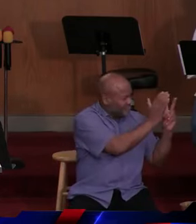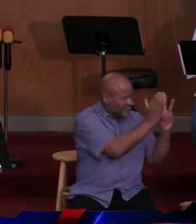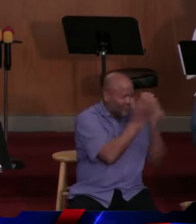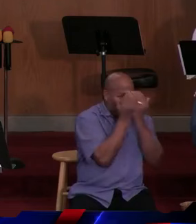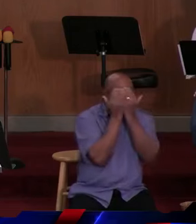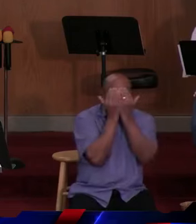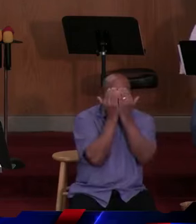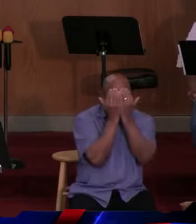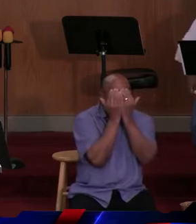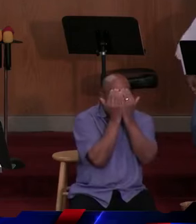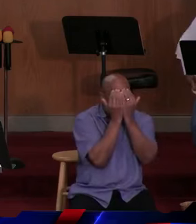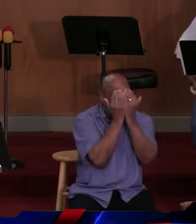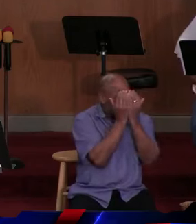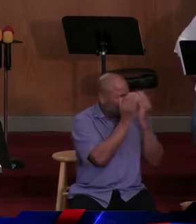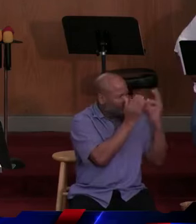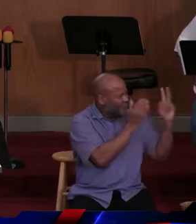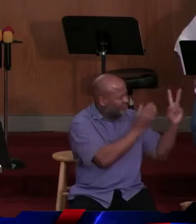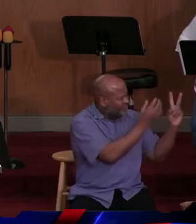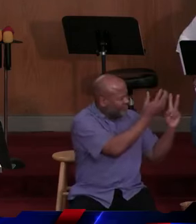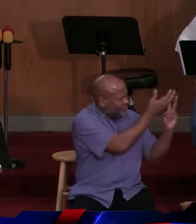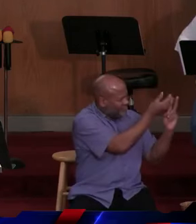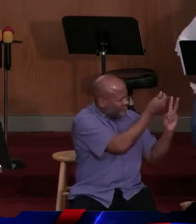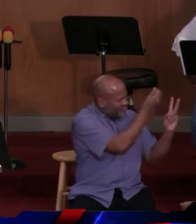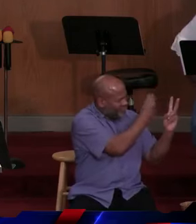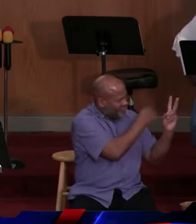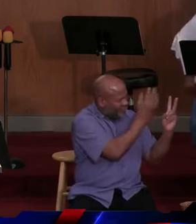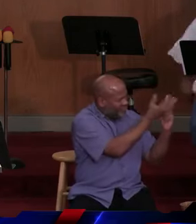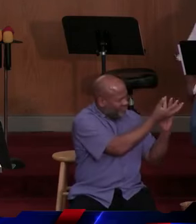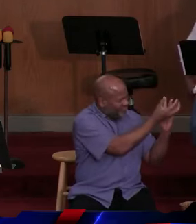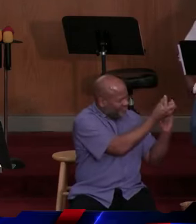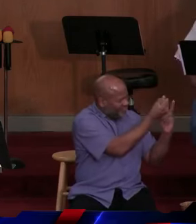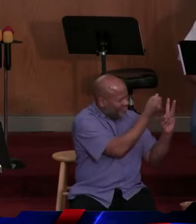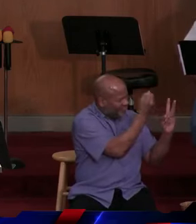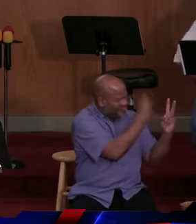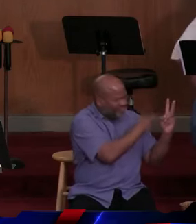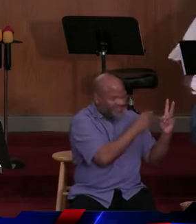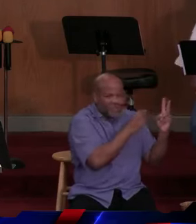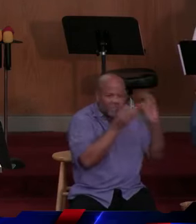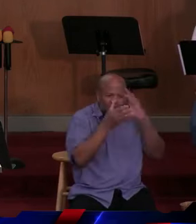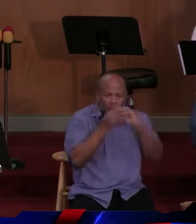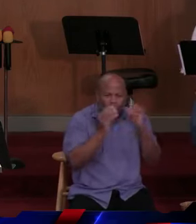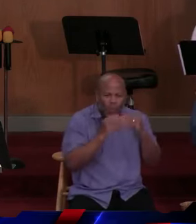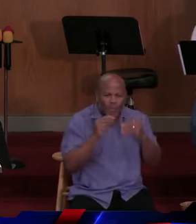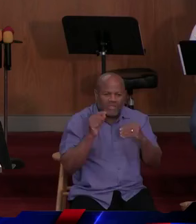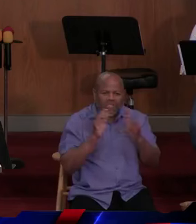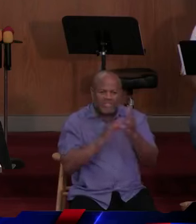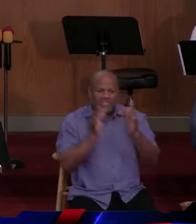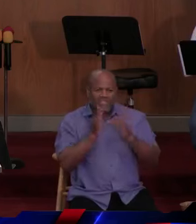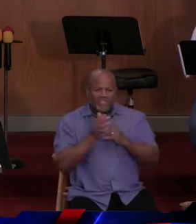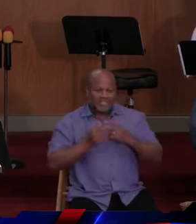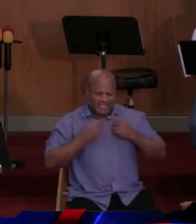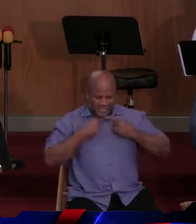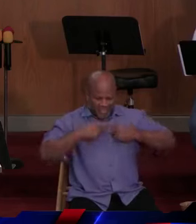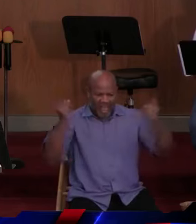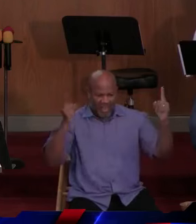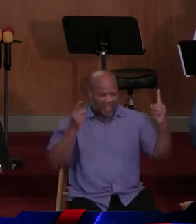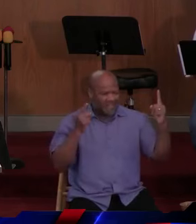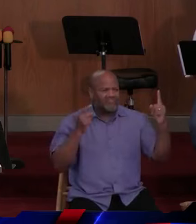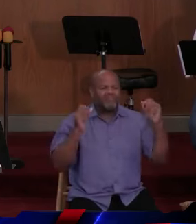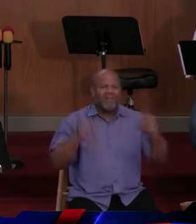story they were telling him. And I'm done. We just have to have the courage to believe